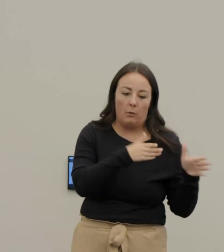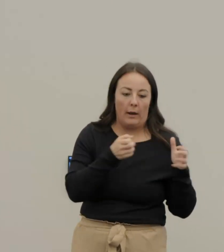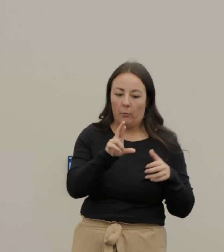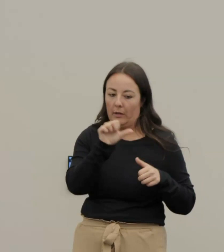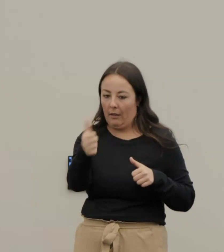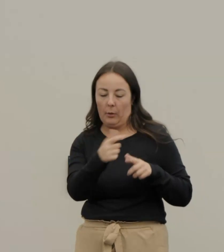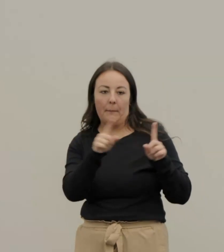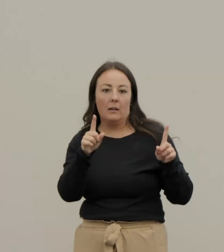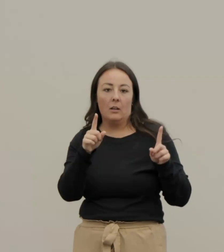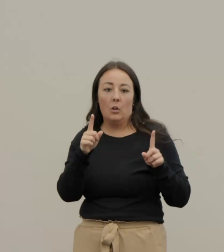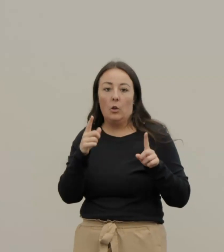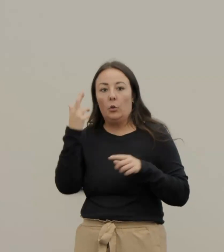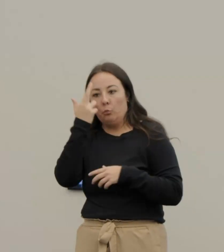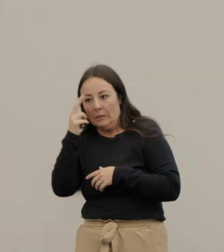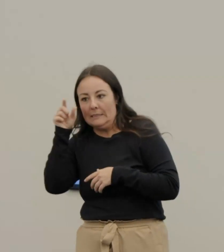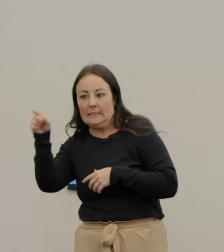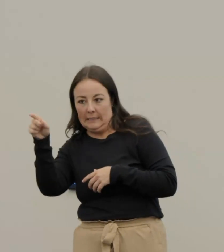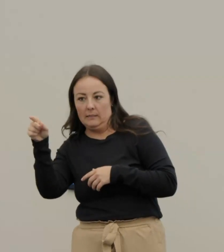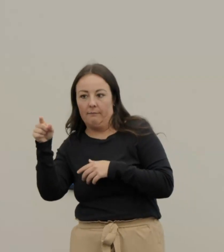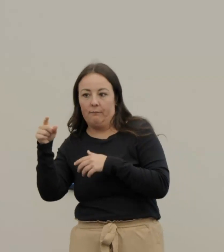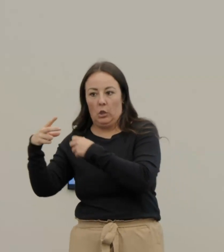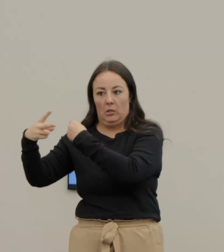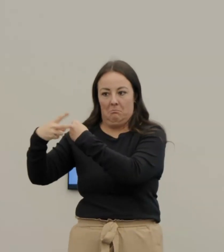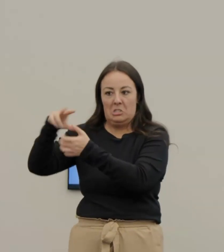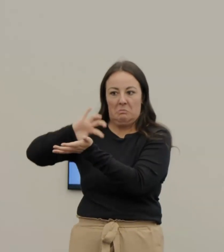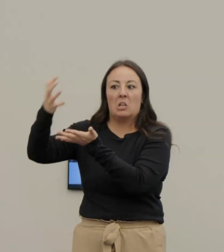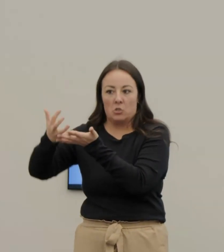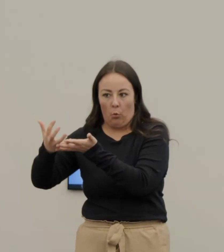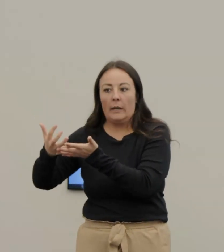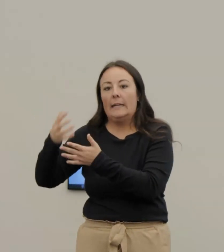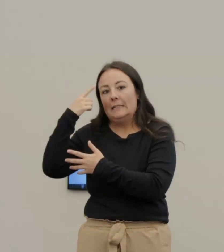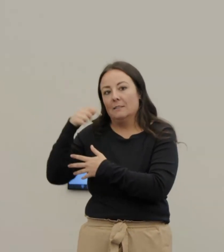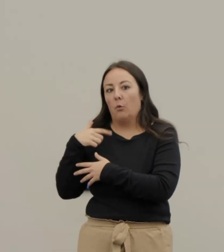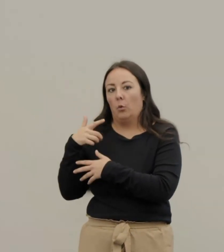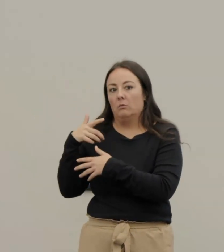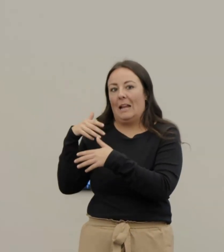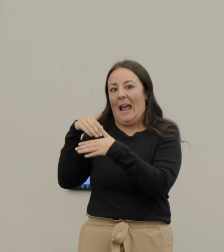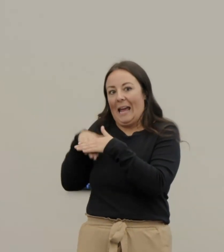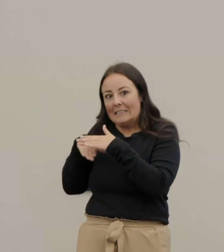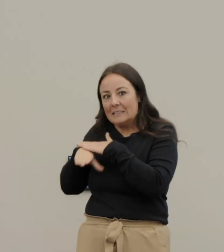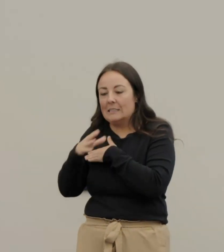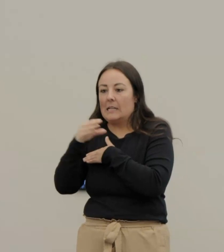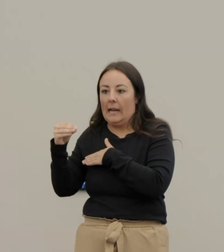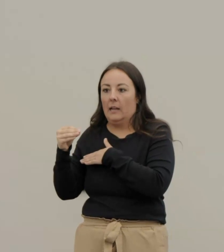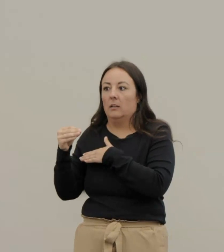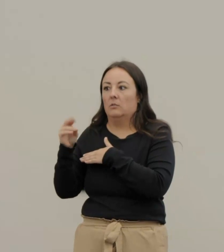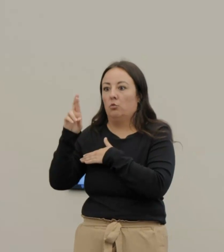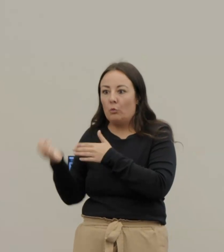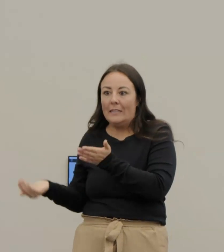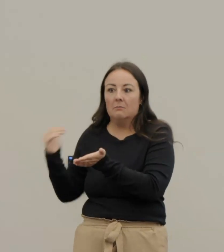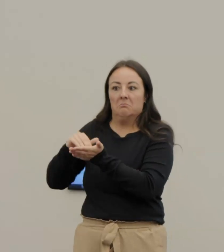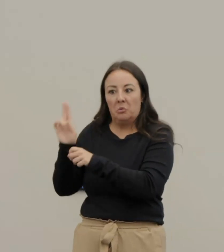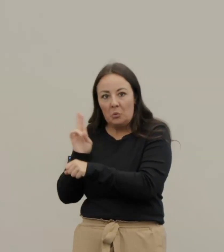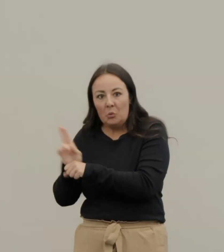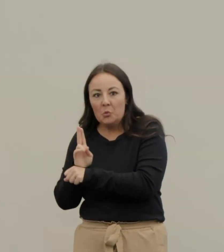intention behind the repository is for that content to be available for access and reuse. So I'm not